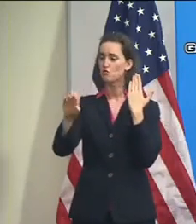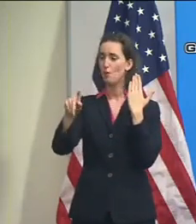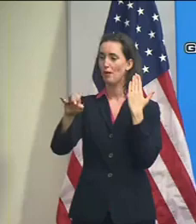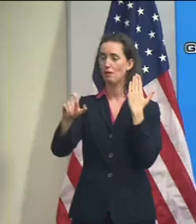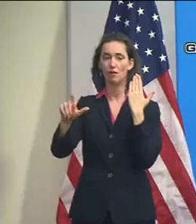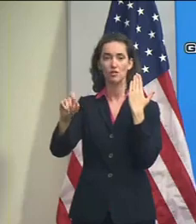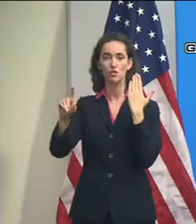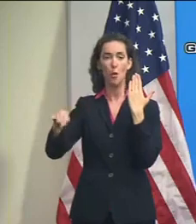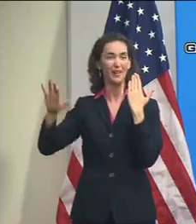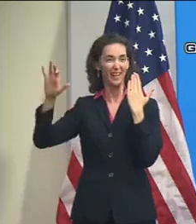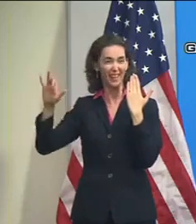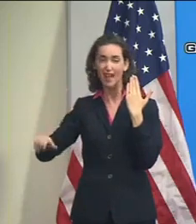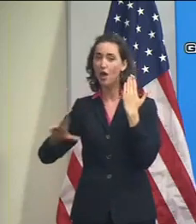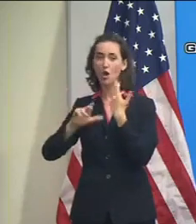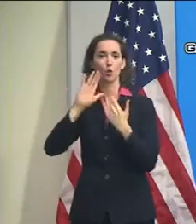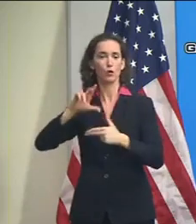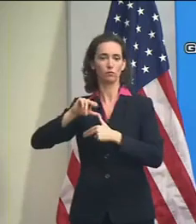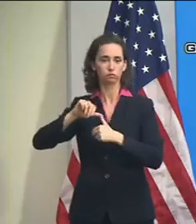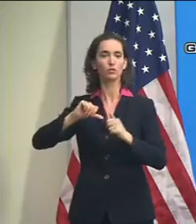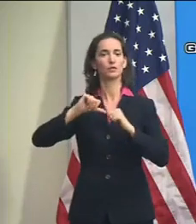So everyone should be ready.